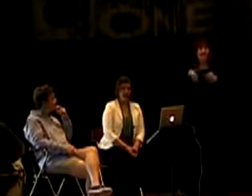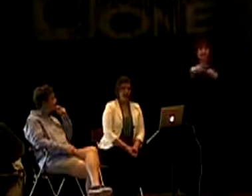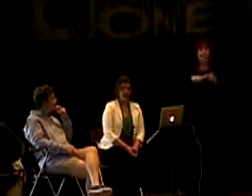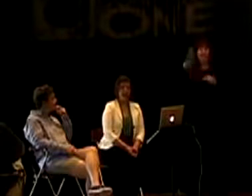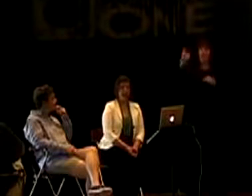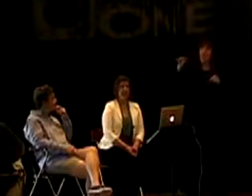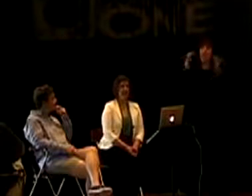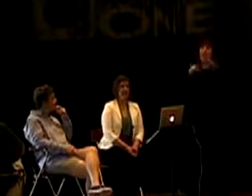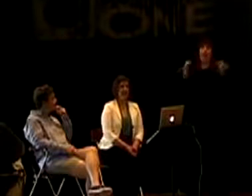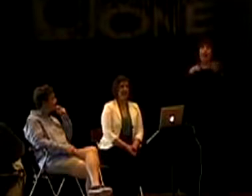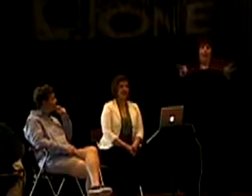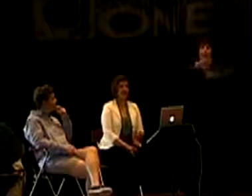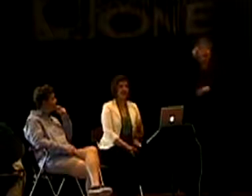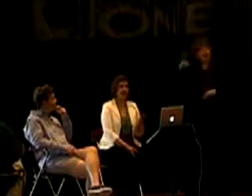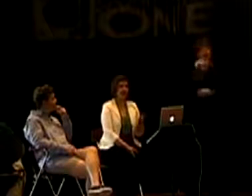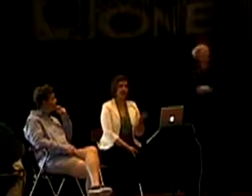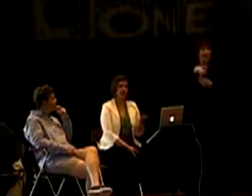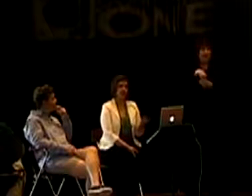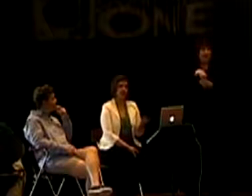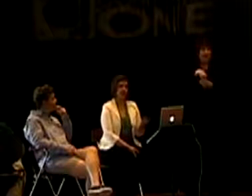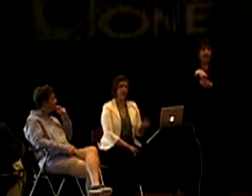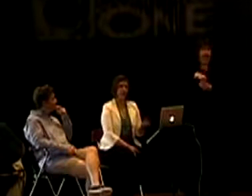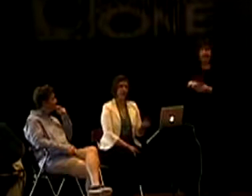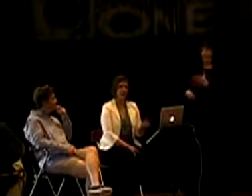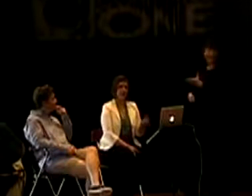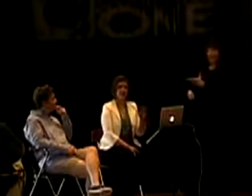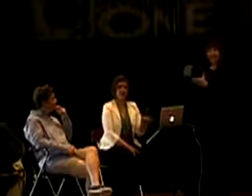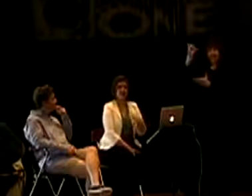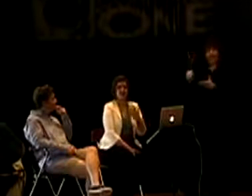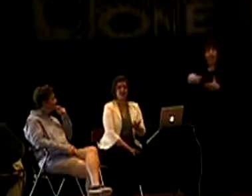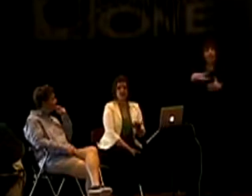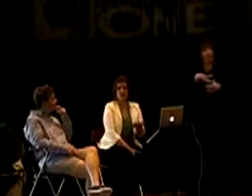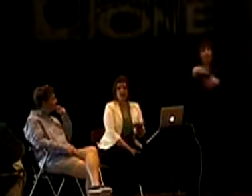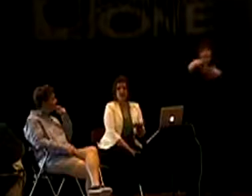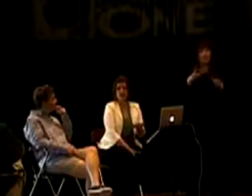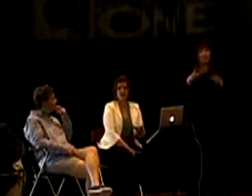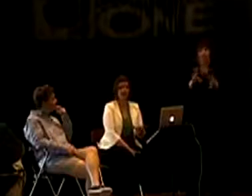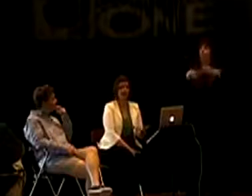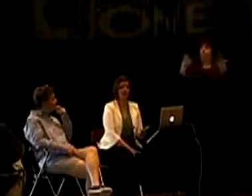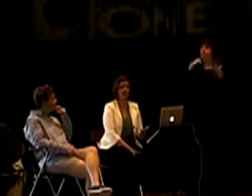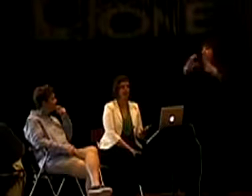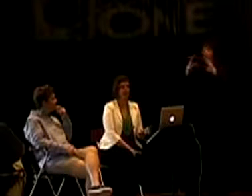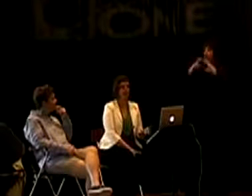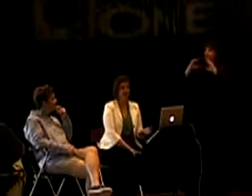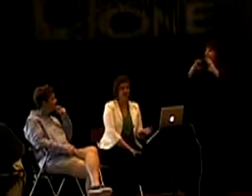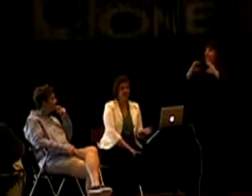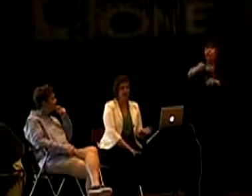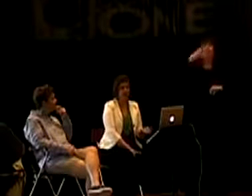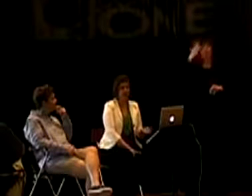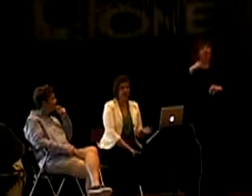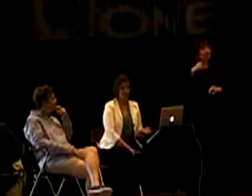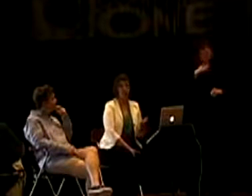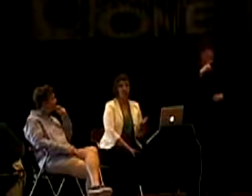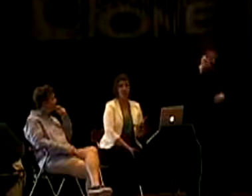does make sense, and I think that's a really interesting way for us to continue this conversation. Because indeed, I think